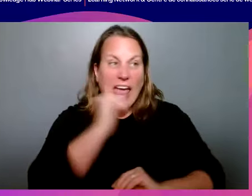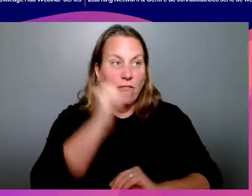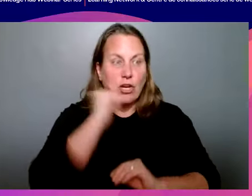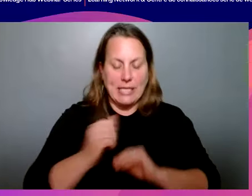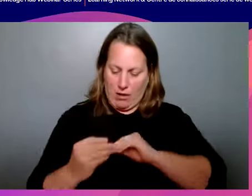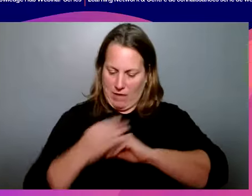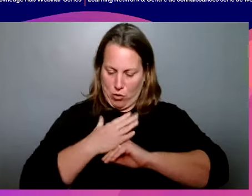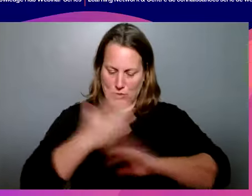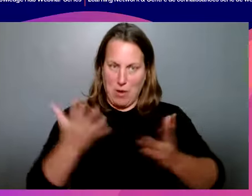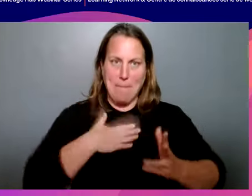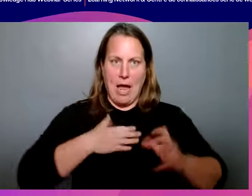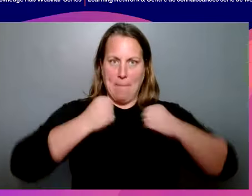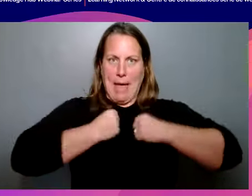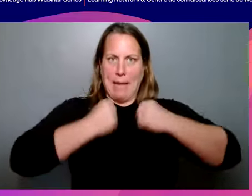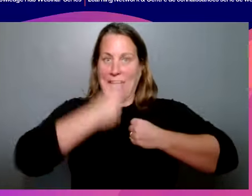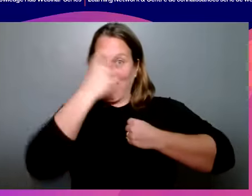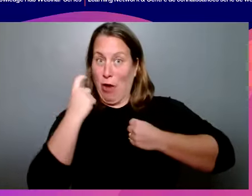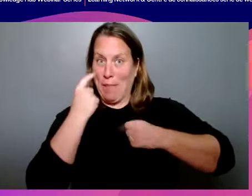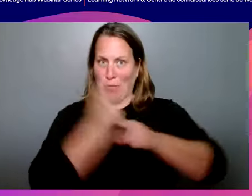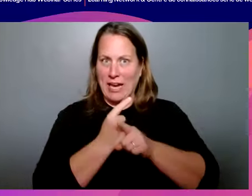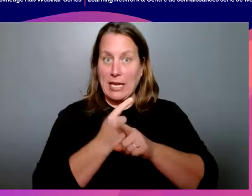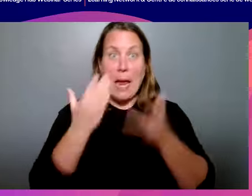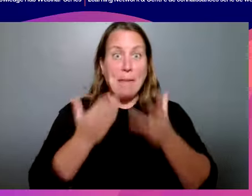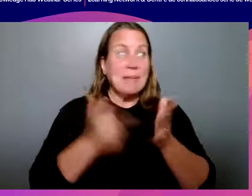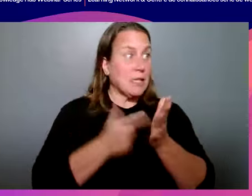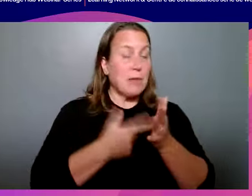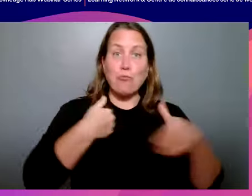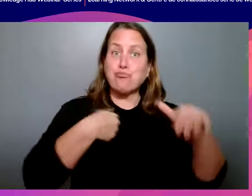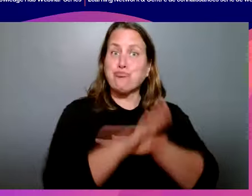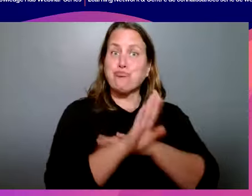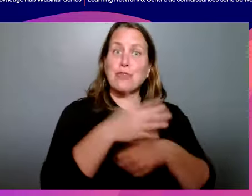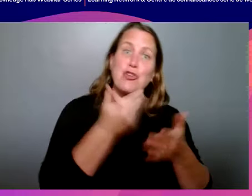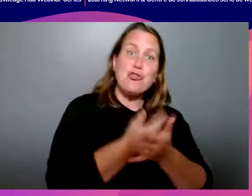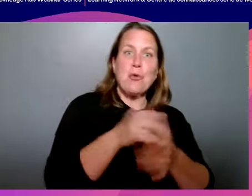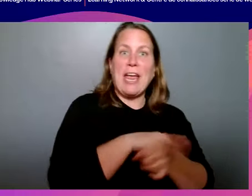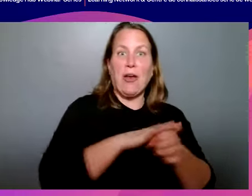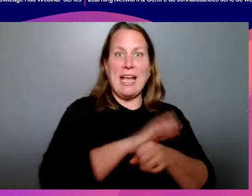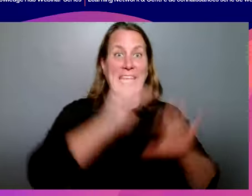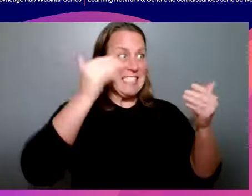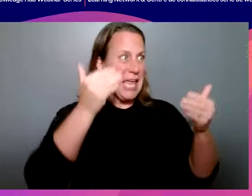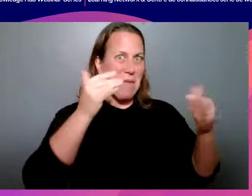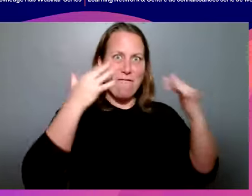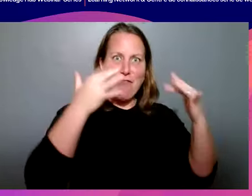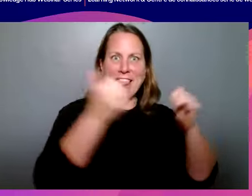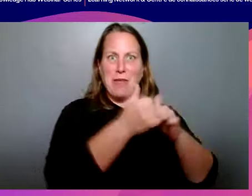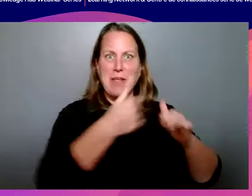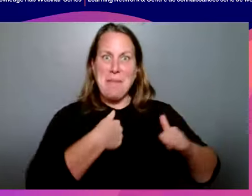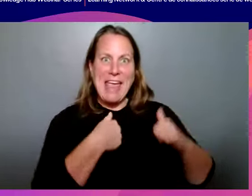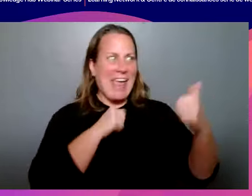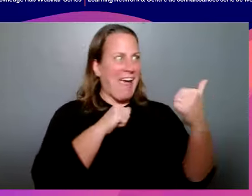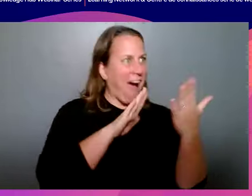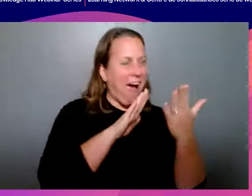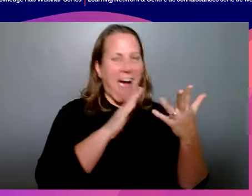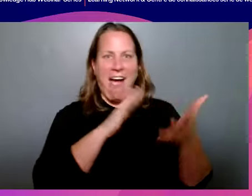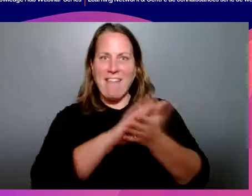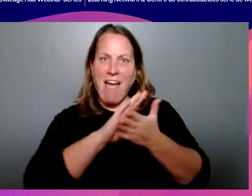treated. I might enter a new space and be greeted by someone who seems friendly, but they might make an assumption about my identity.